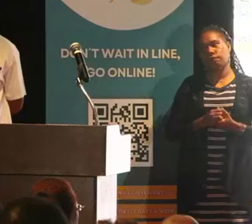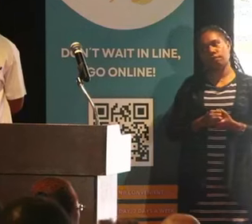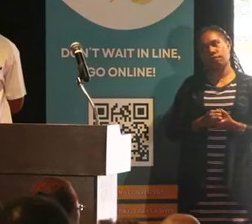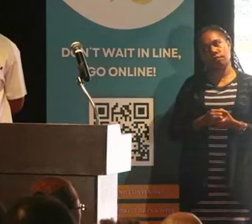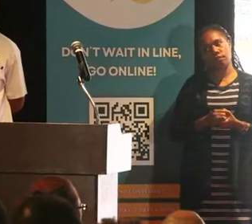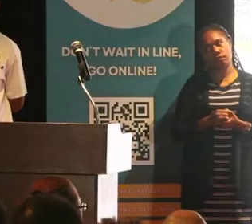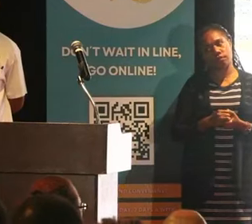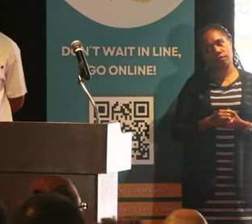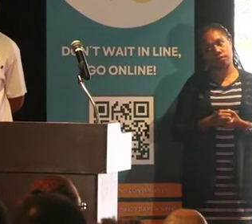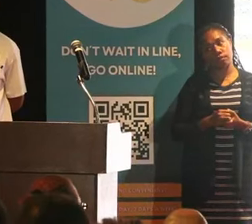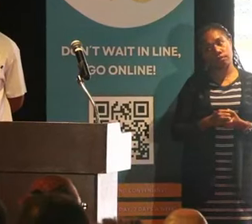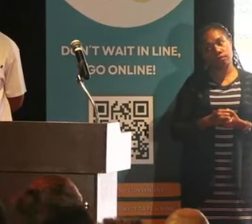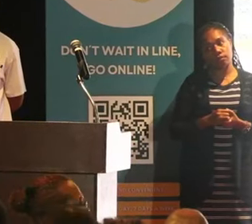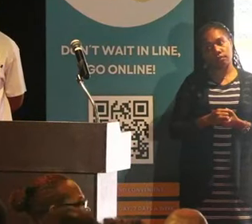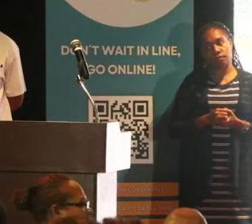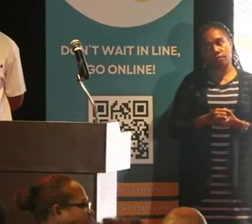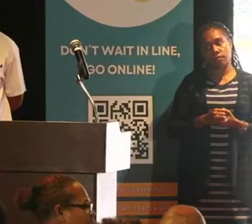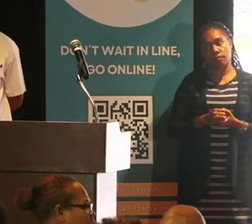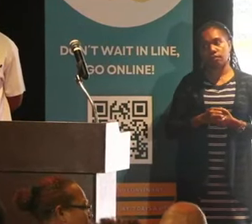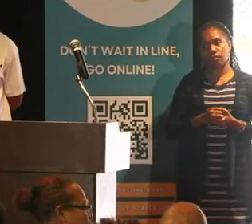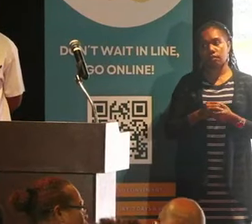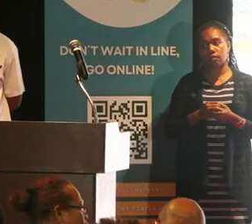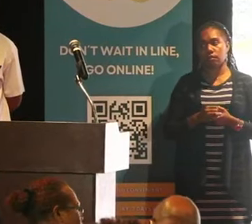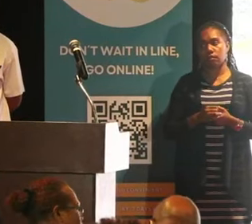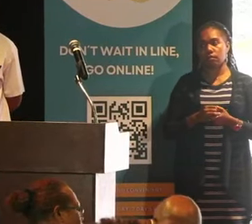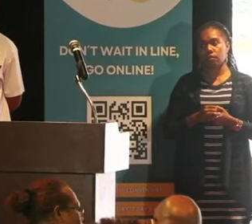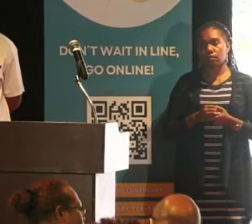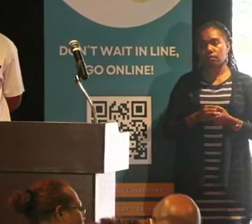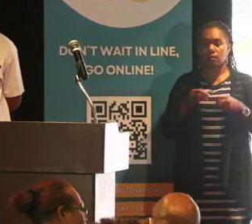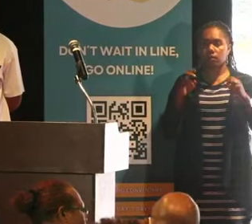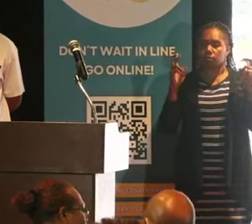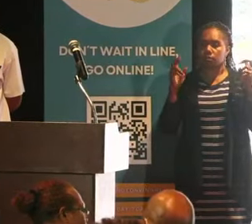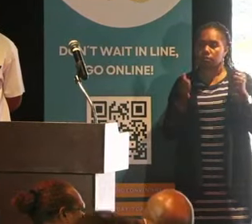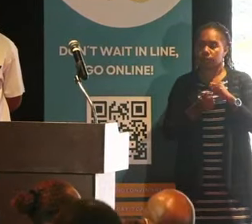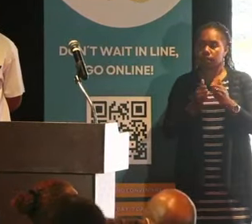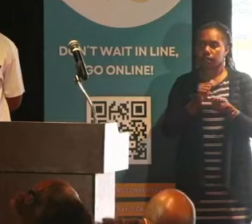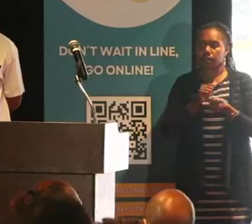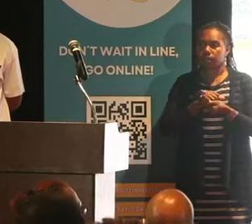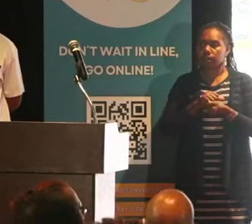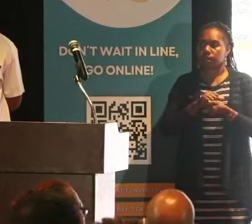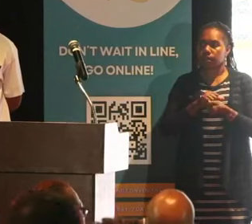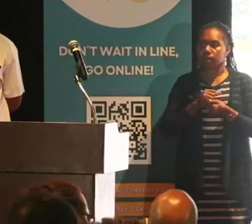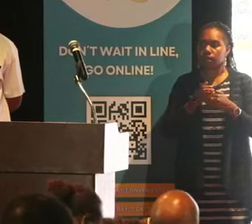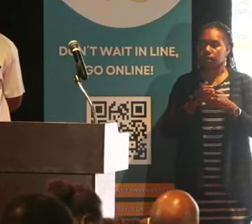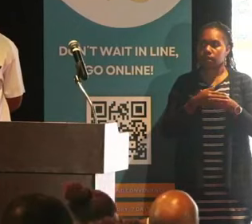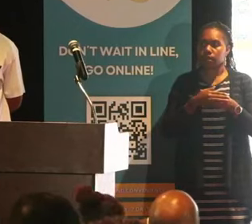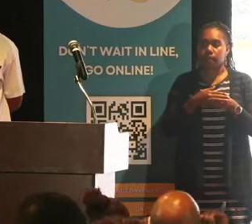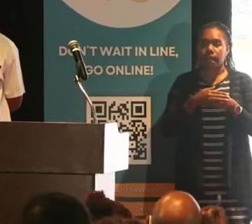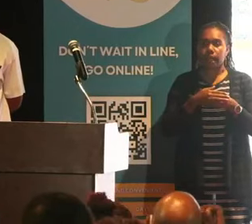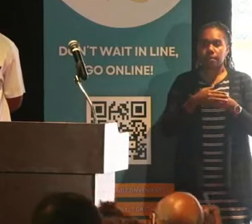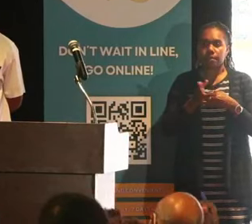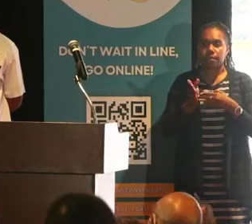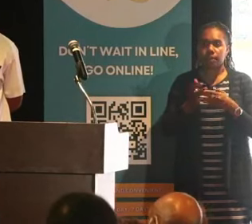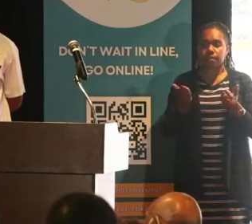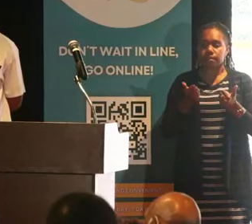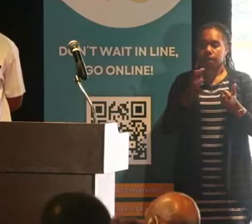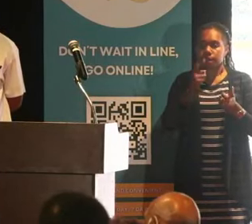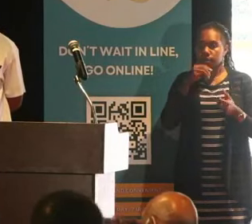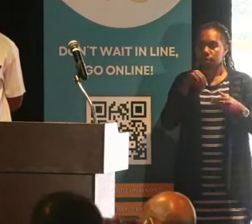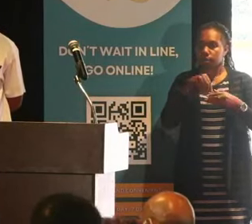subject of a company, a public company like Octedi Mining